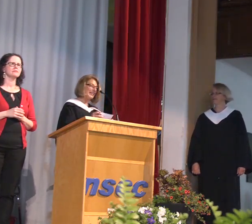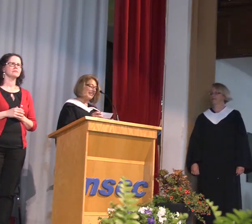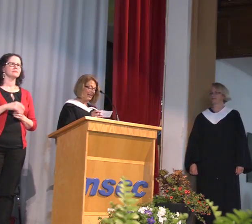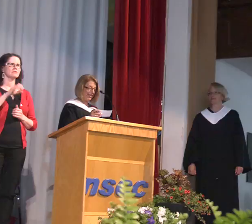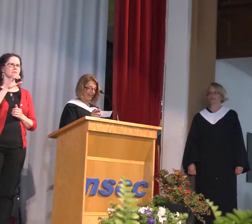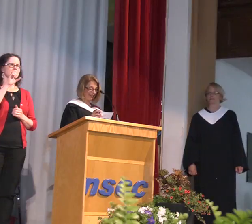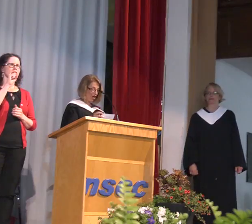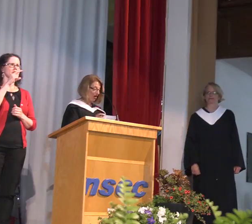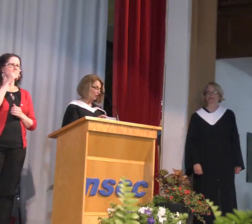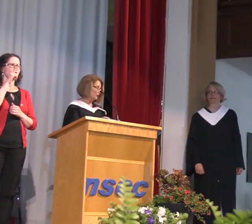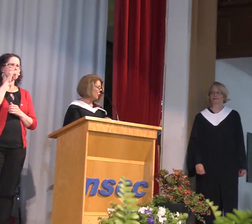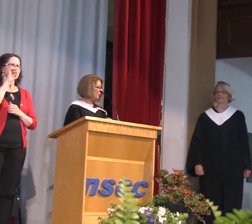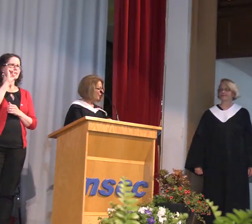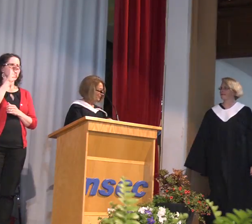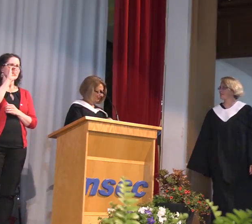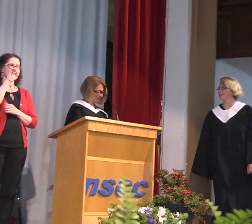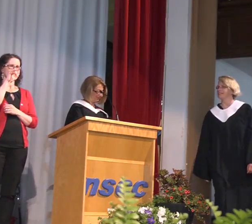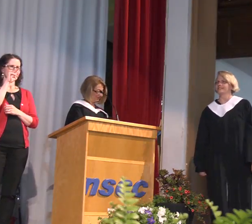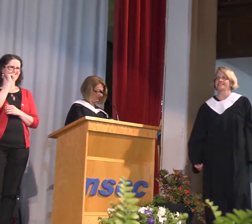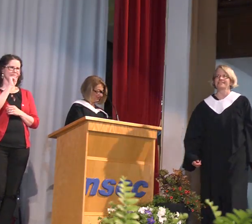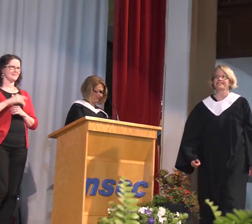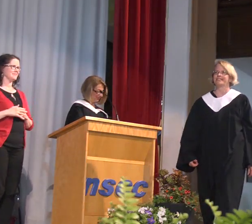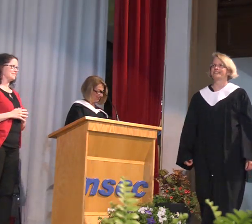Sherry Lee Eaton, Honors.